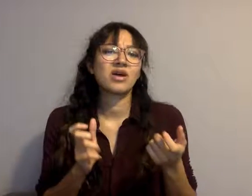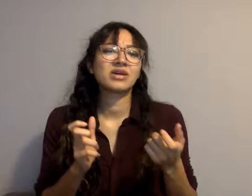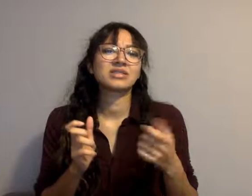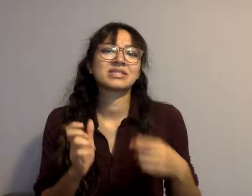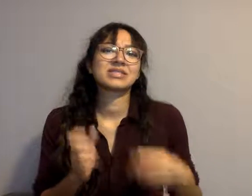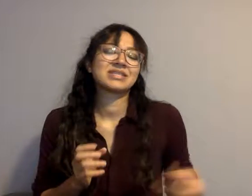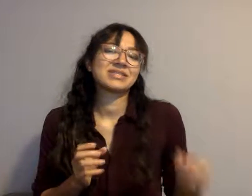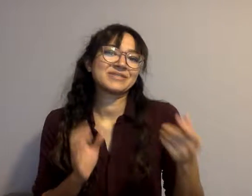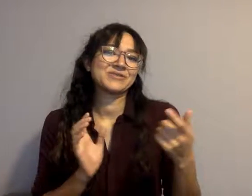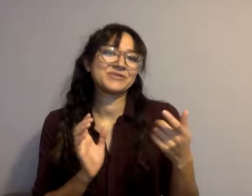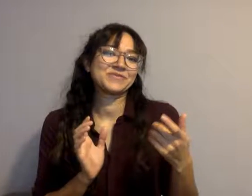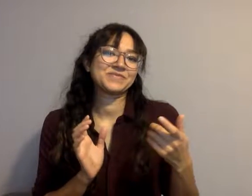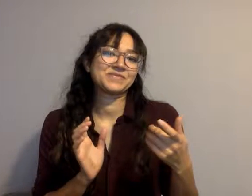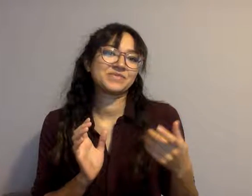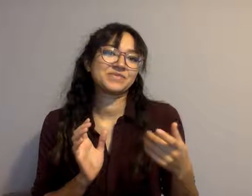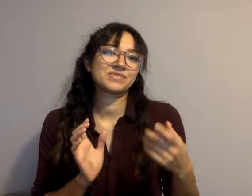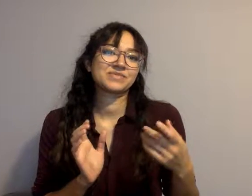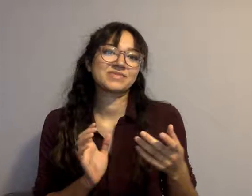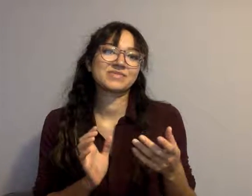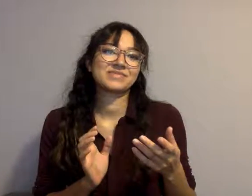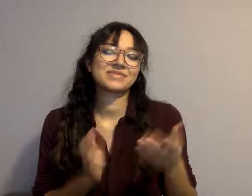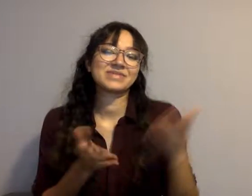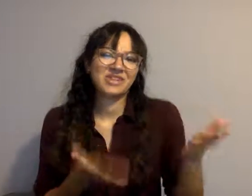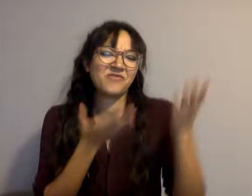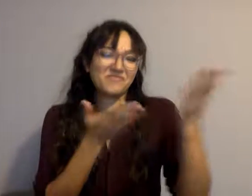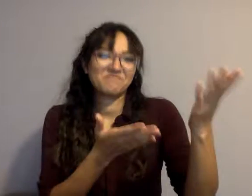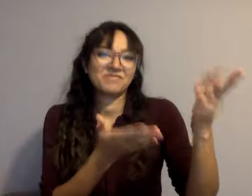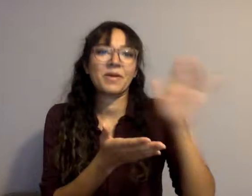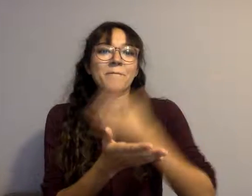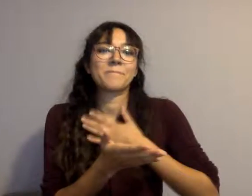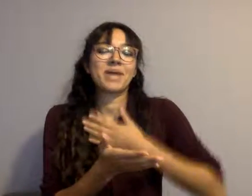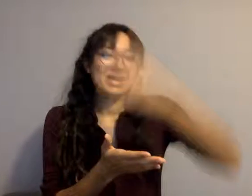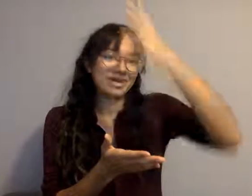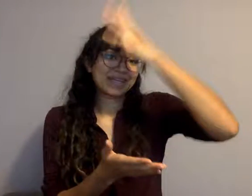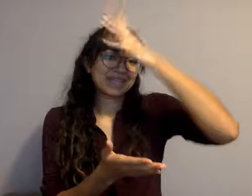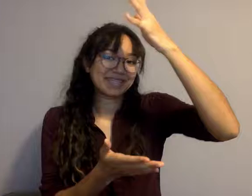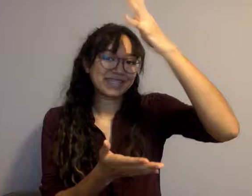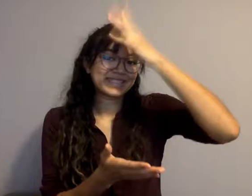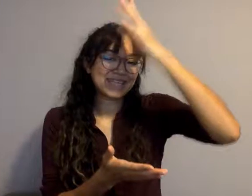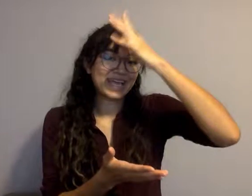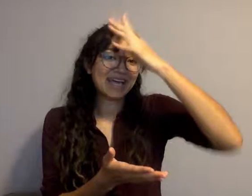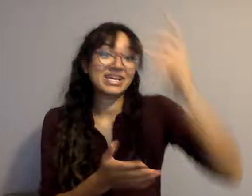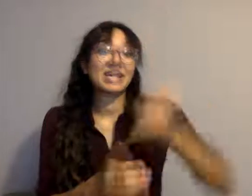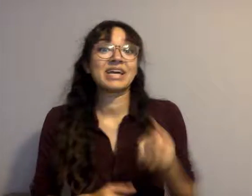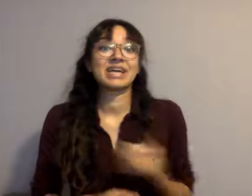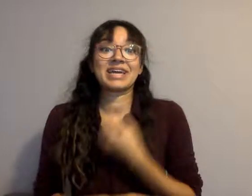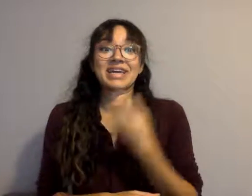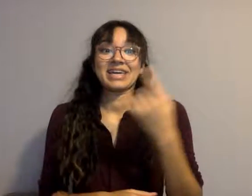is Maysoon Zayed, and if I can, you can.